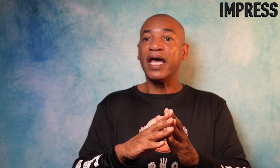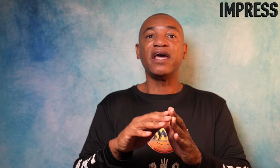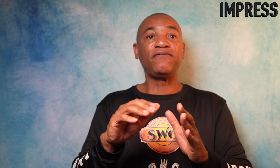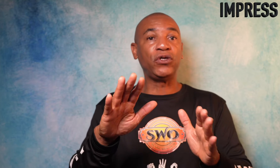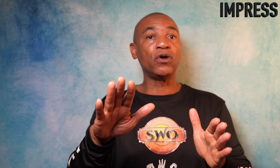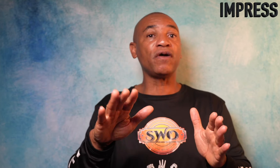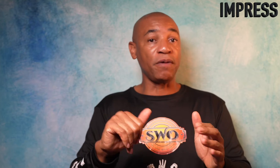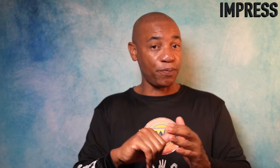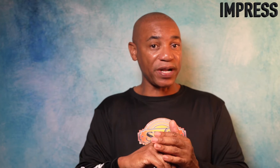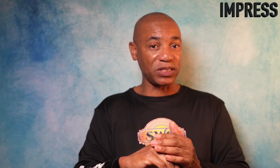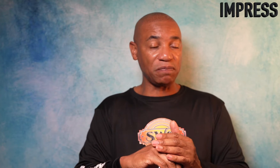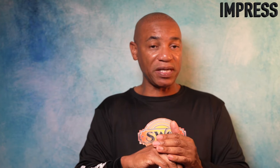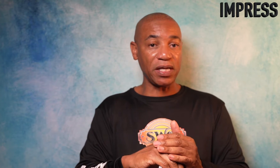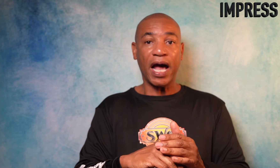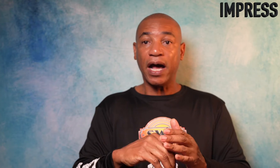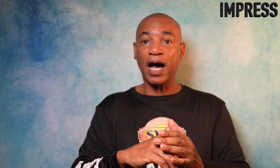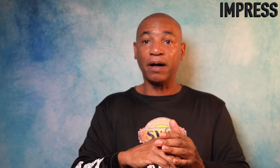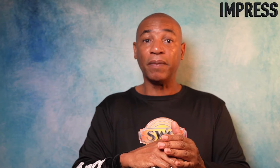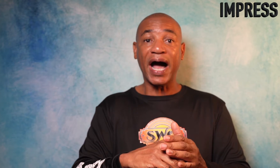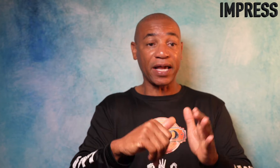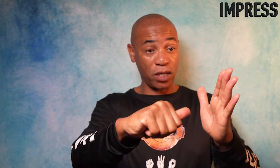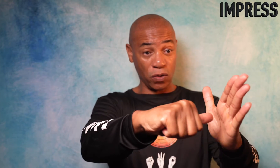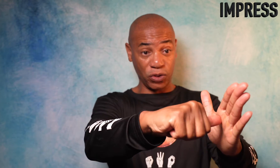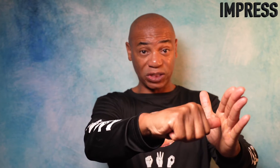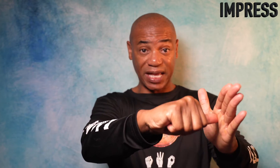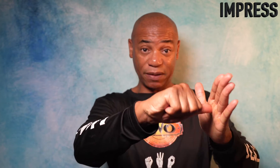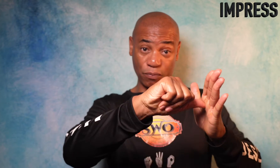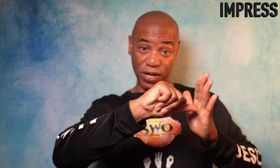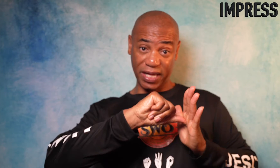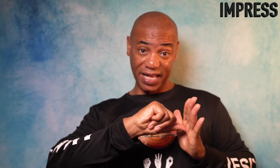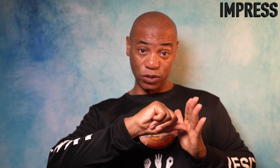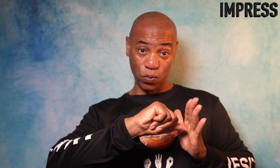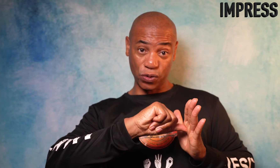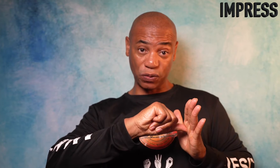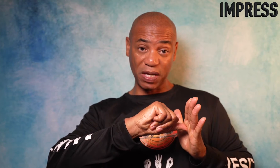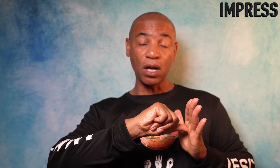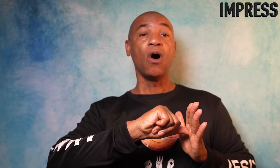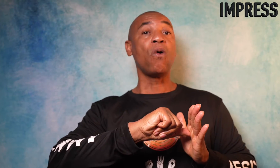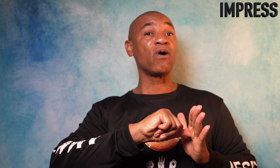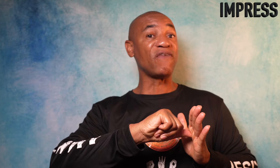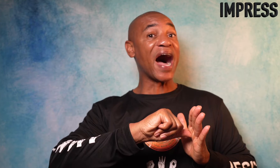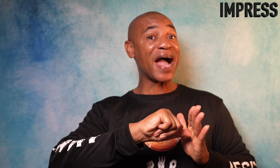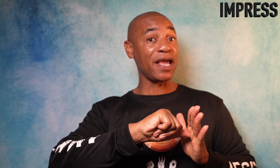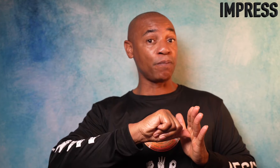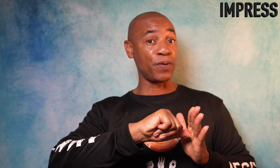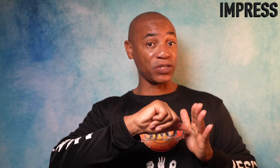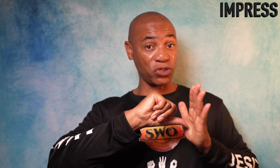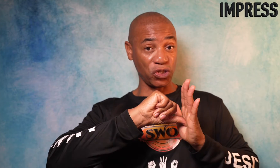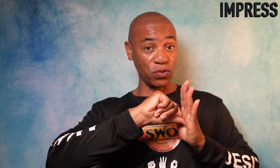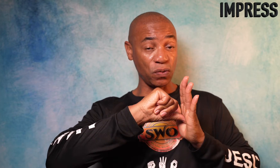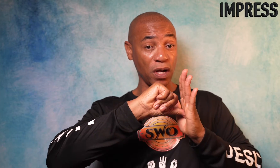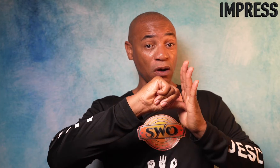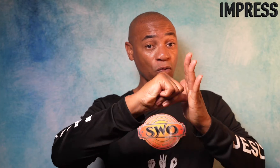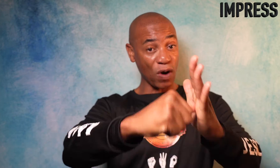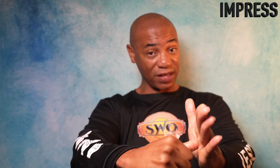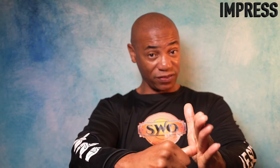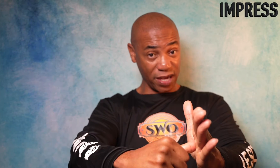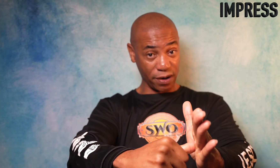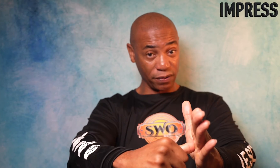if you're impressing me, I could go just like bringing it towards me, or if I impressed you, right there,